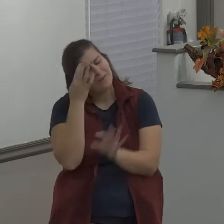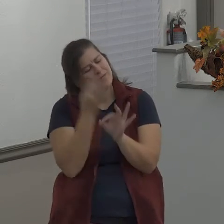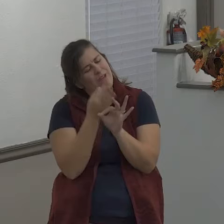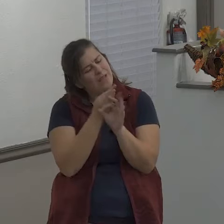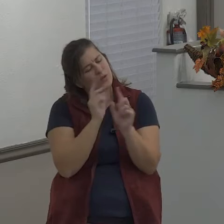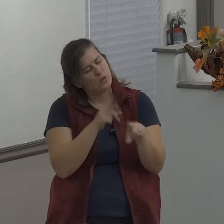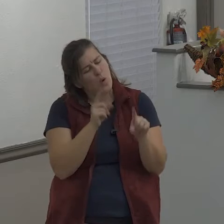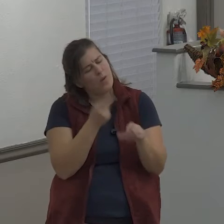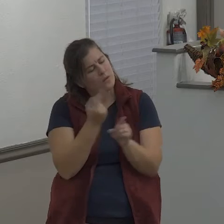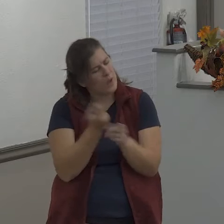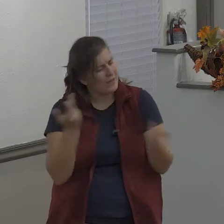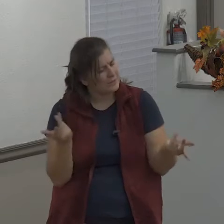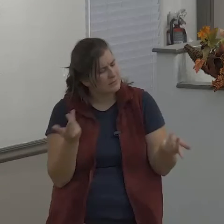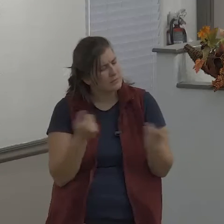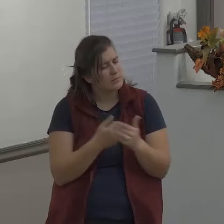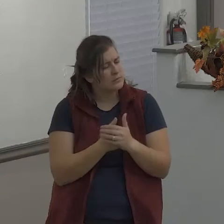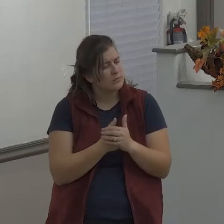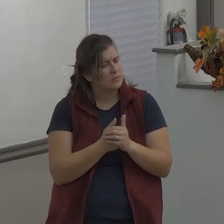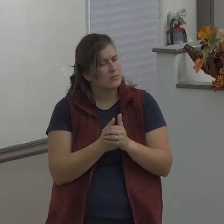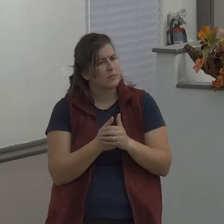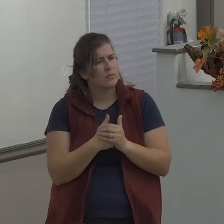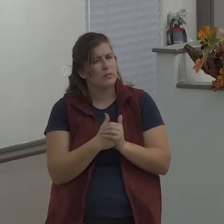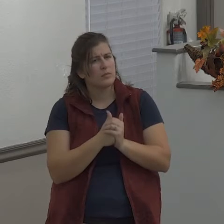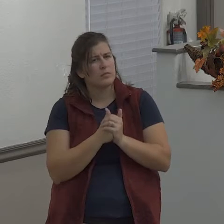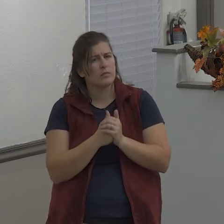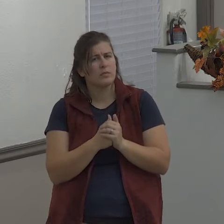And you were faithful to the midweek service, correct?